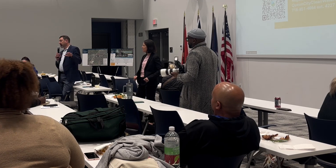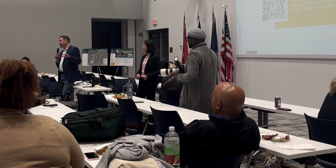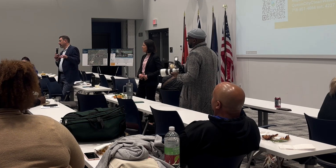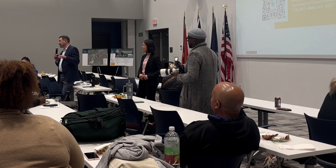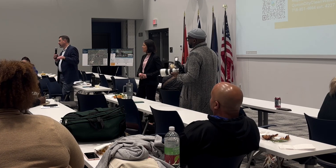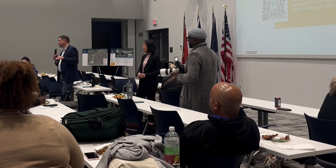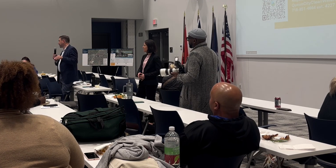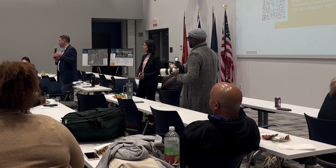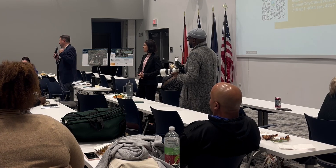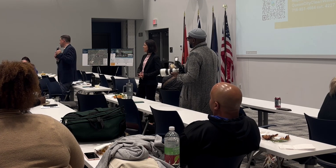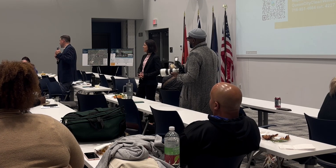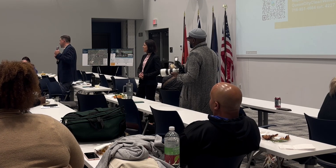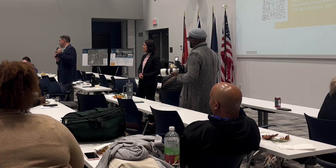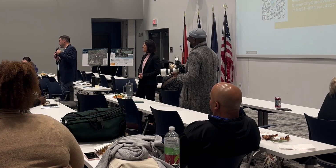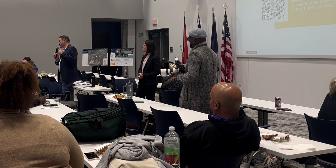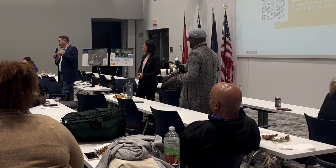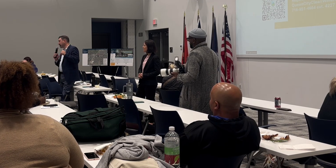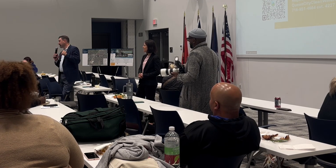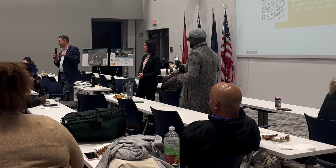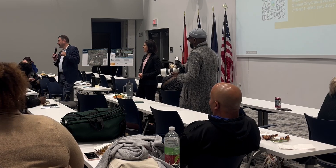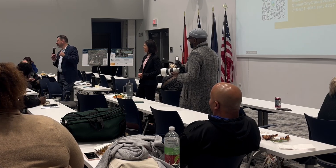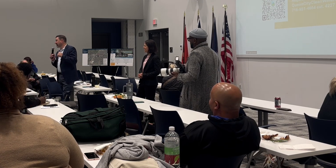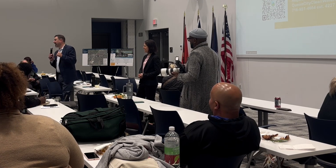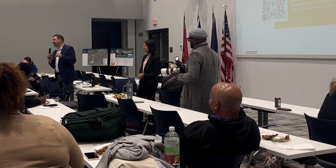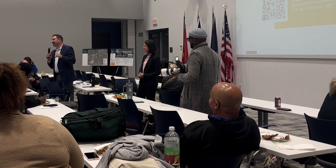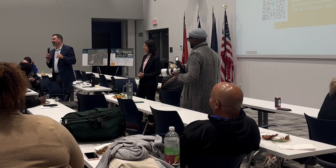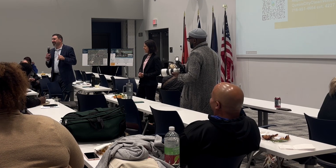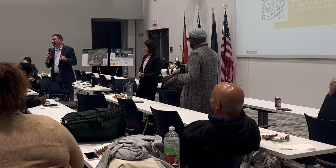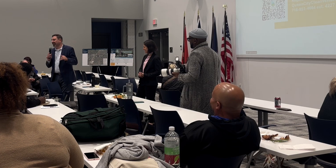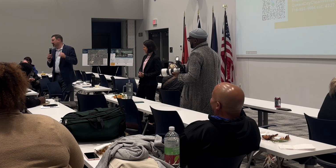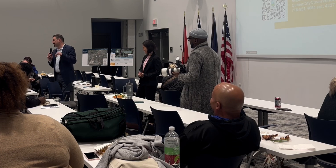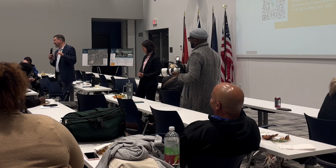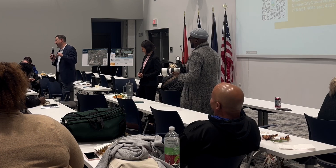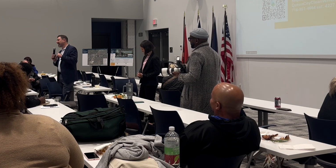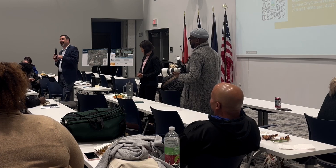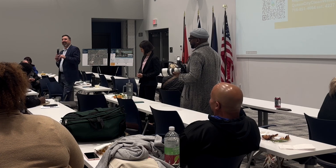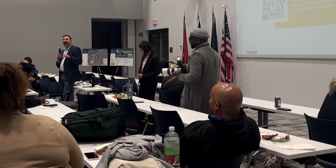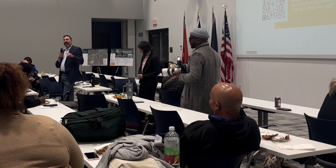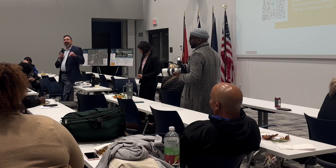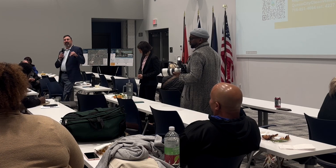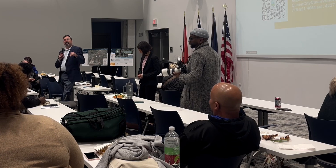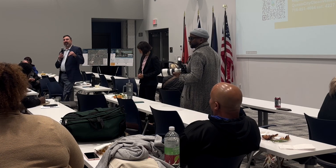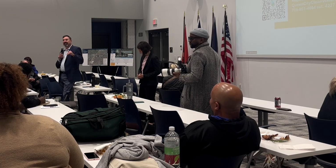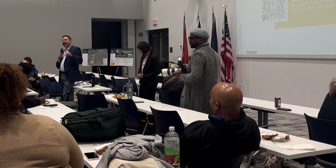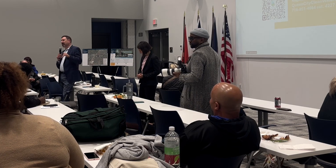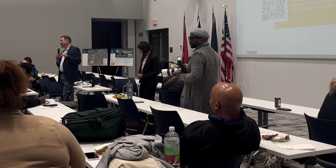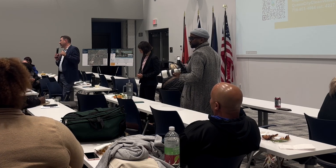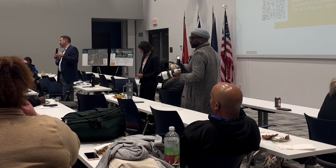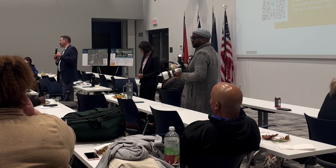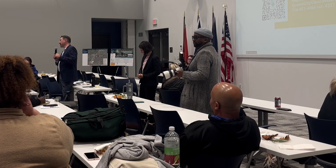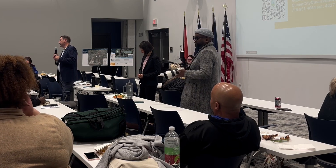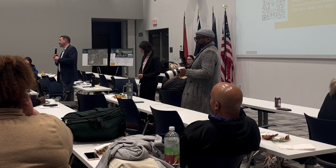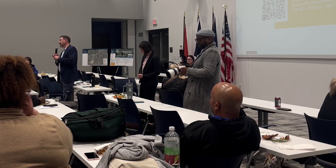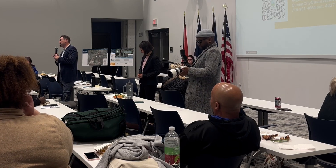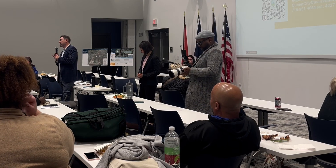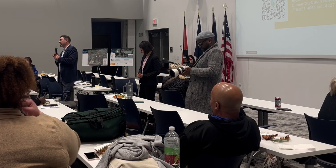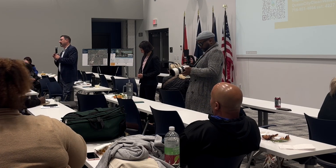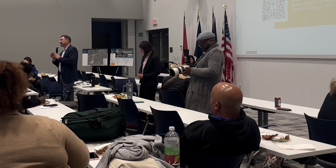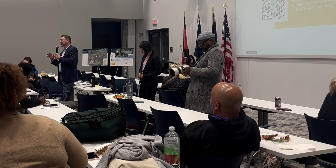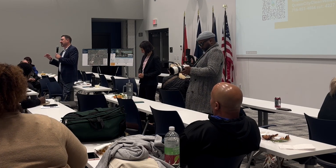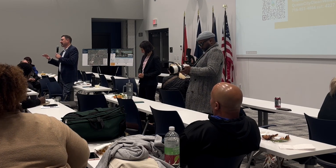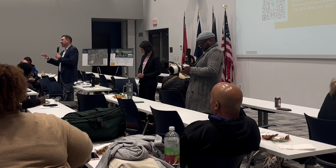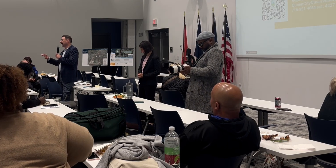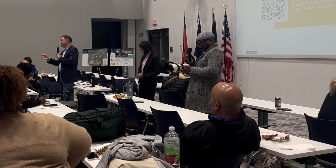beauty of this project, I'm an engineer, so I see beauty in this, but you might not, is that we don't have to pump. So